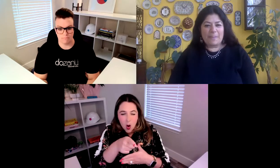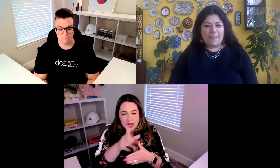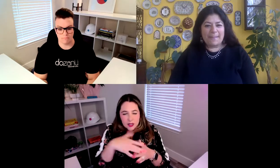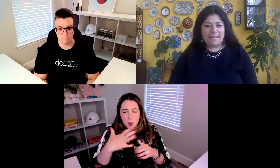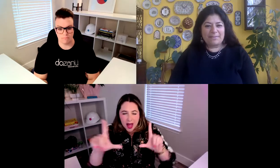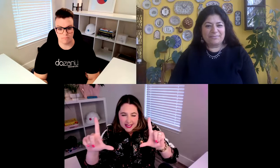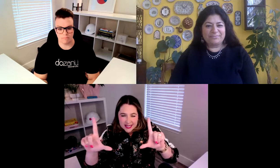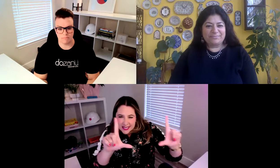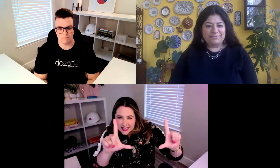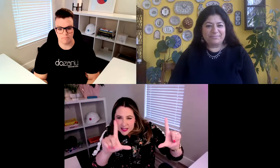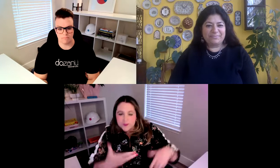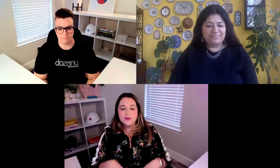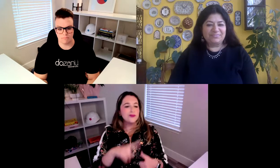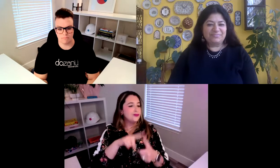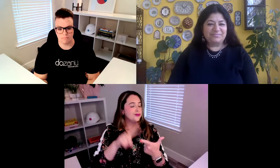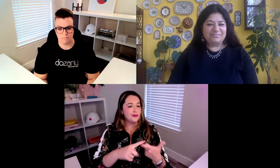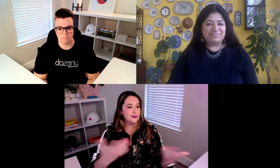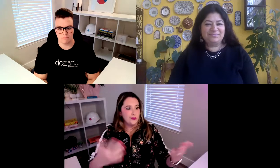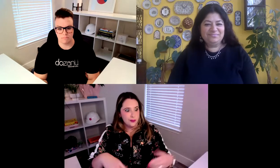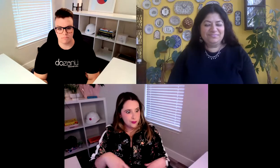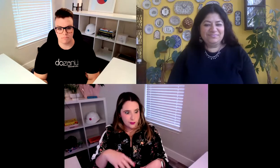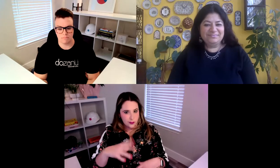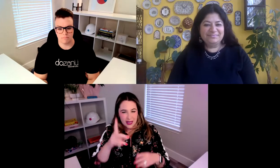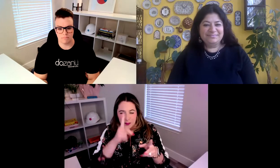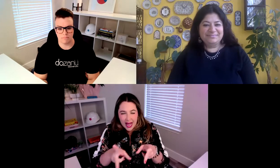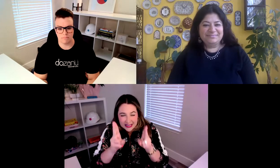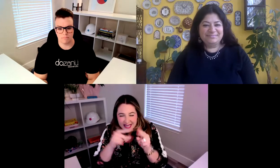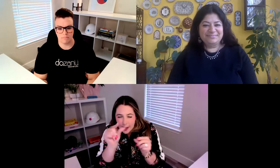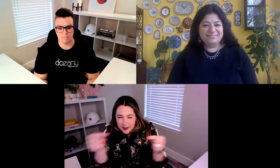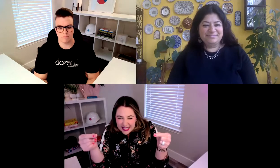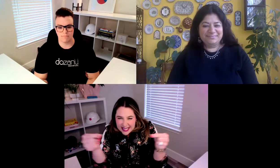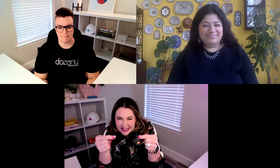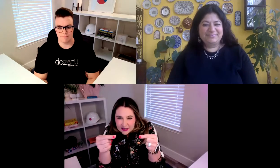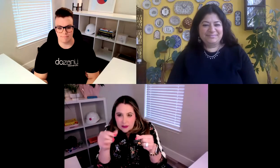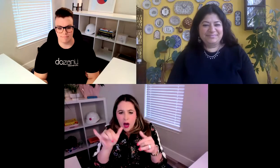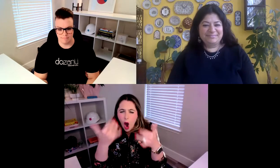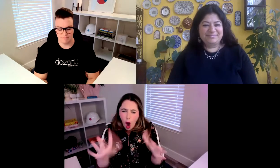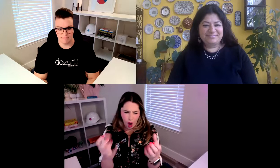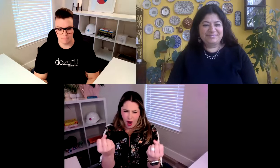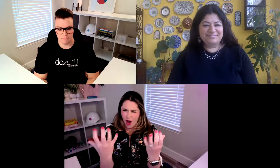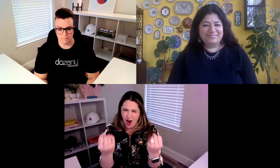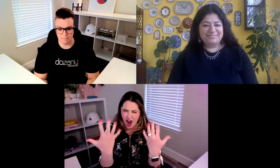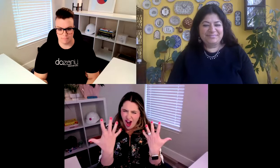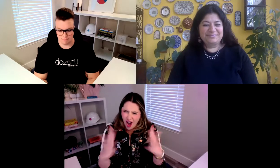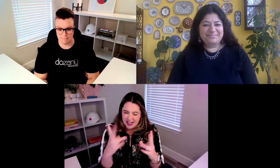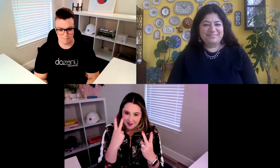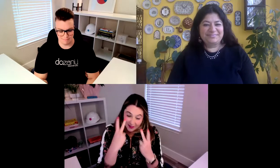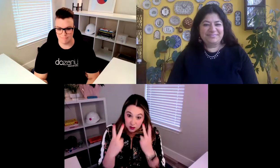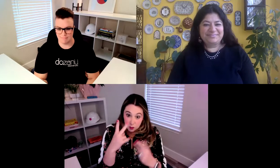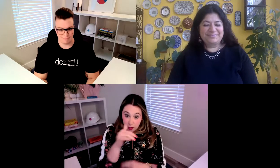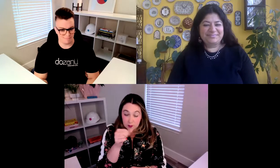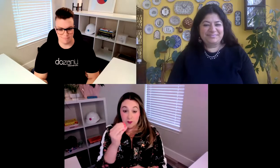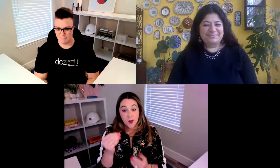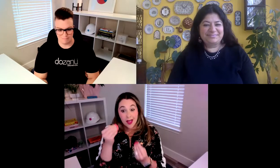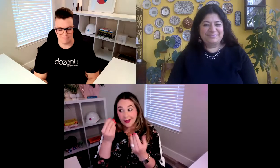provide such a visual depiction and graphic and have a strong eye for marketing and design. How, you know, deaf people have a way, a